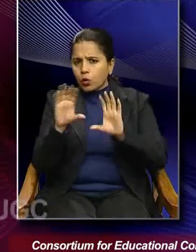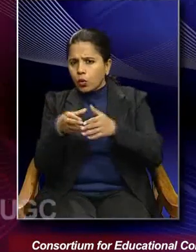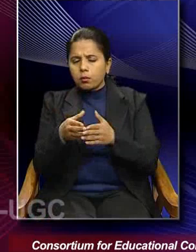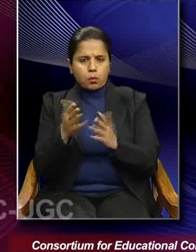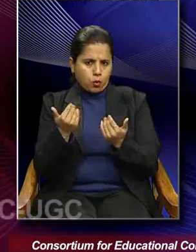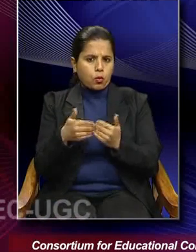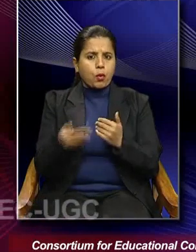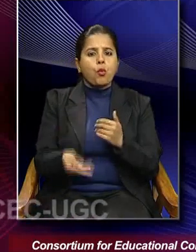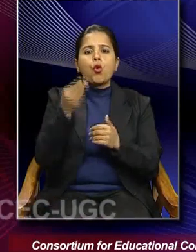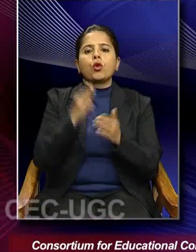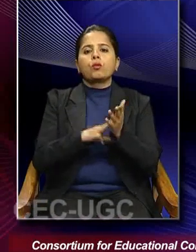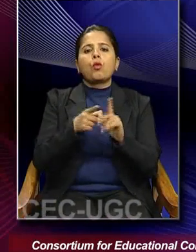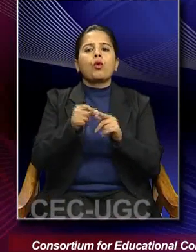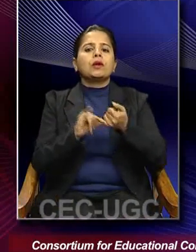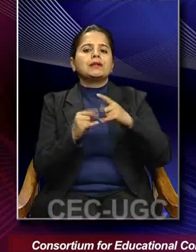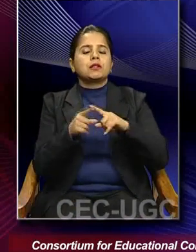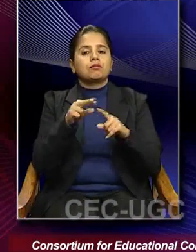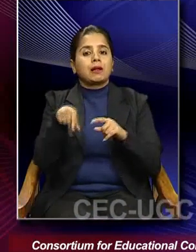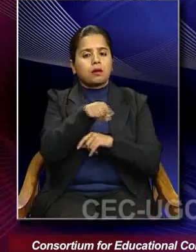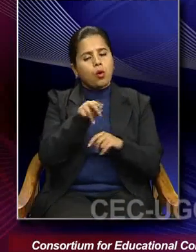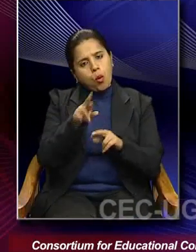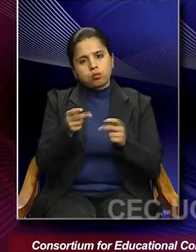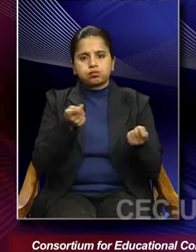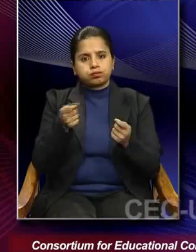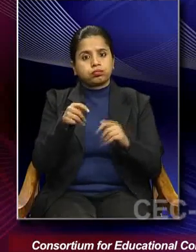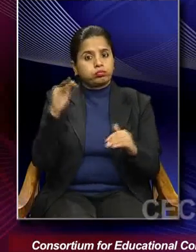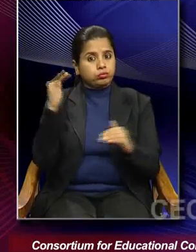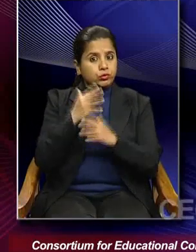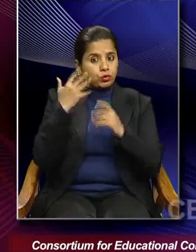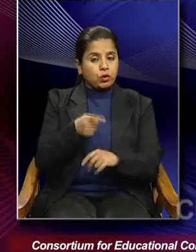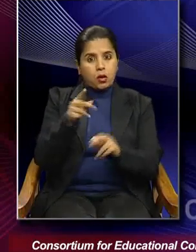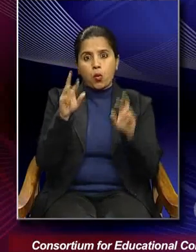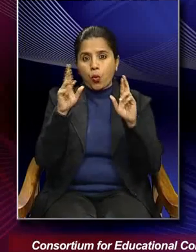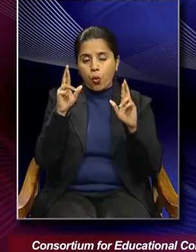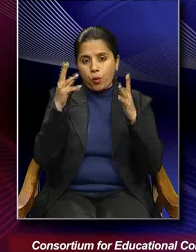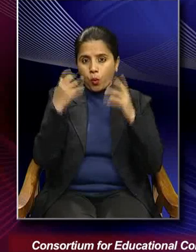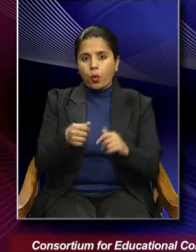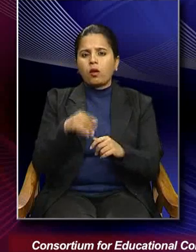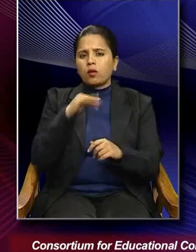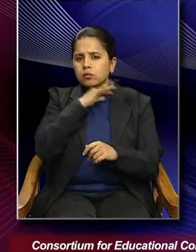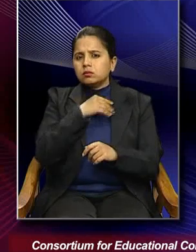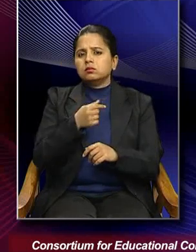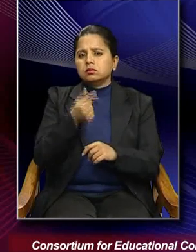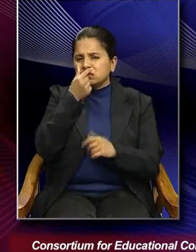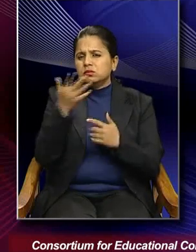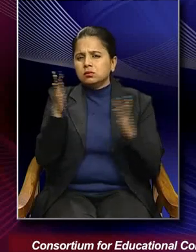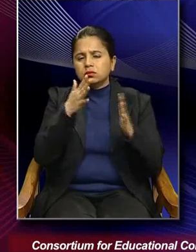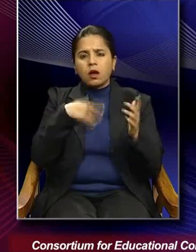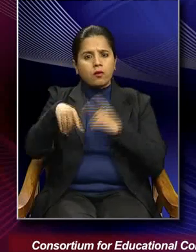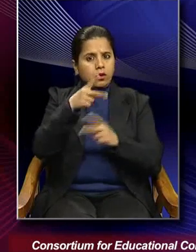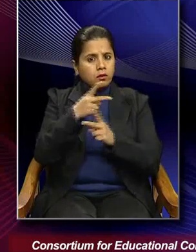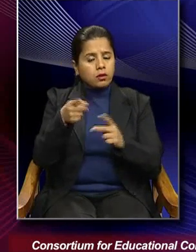More modest means the kind of pollution reduction you must expect with a supermajority